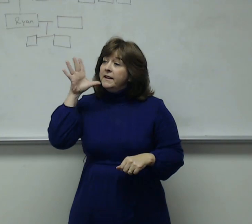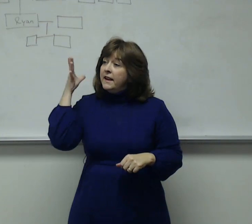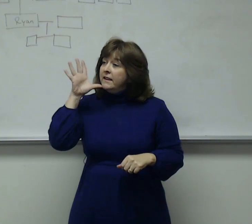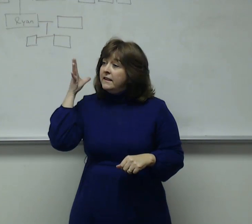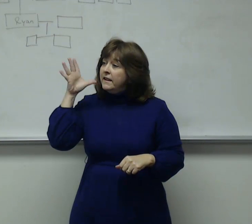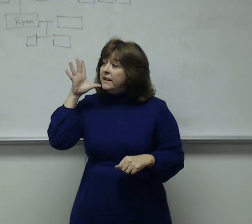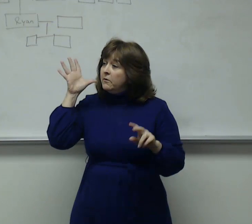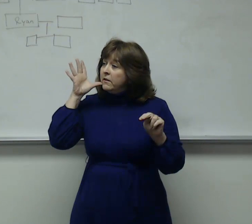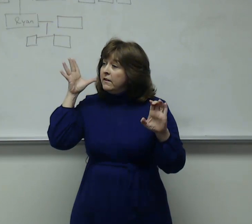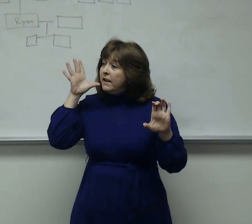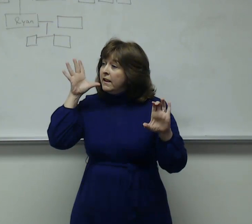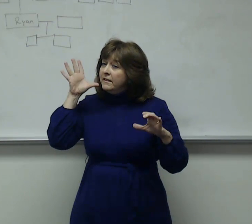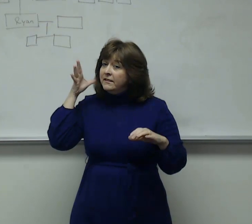Sunday in North Carolina.